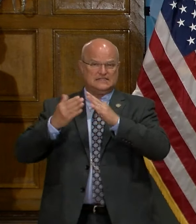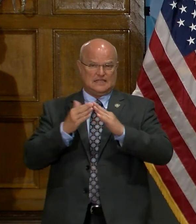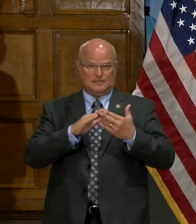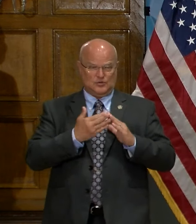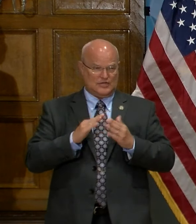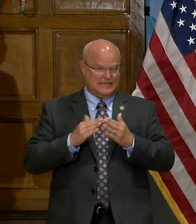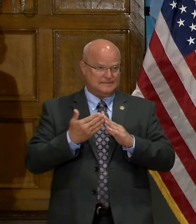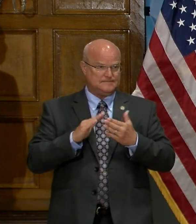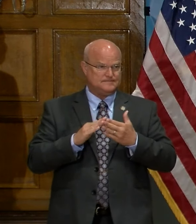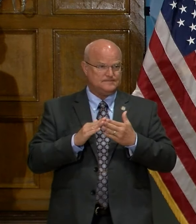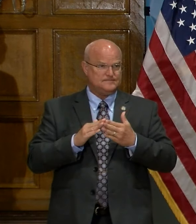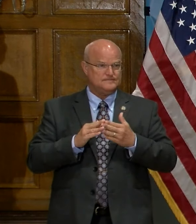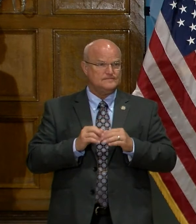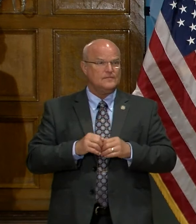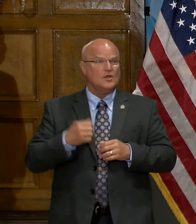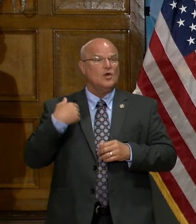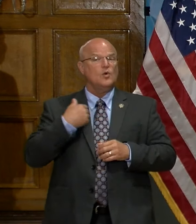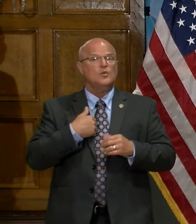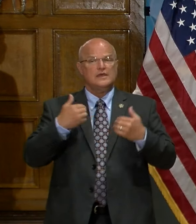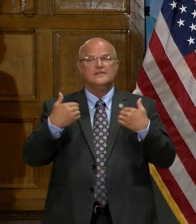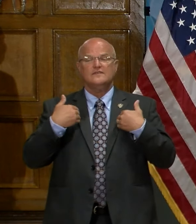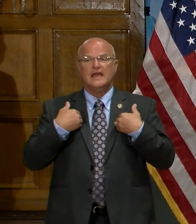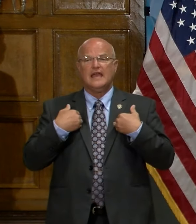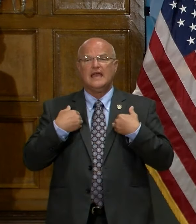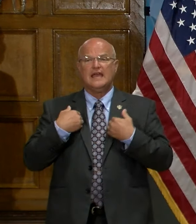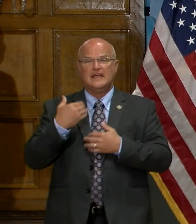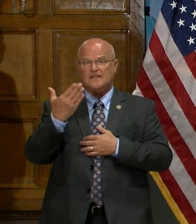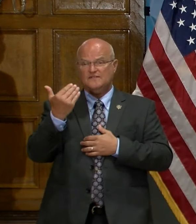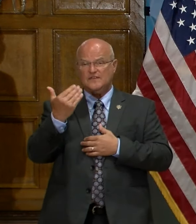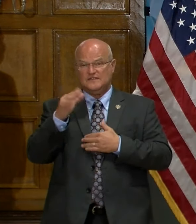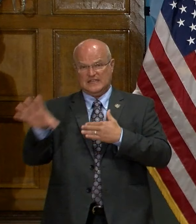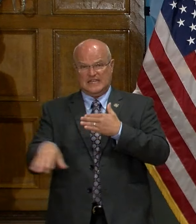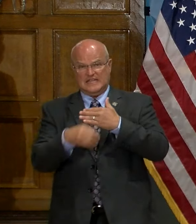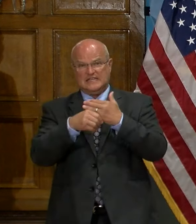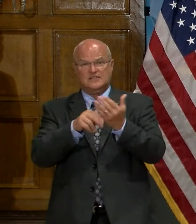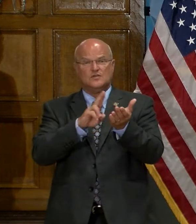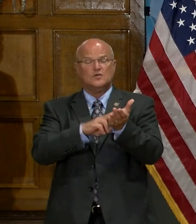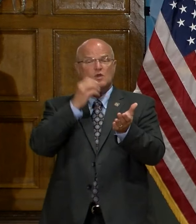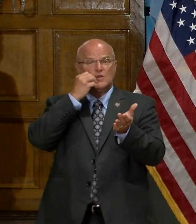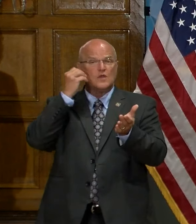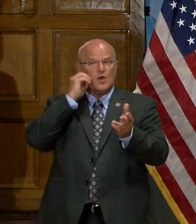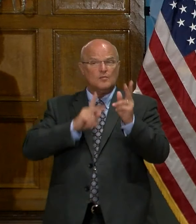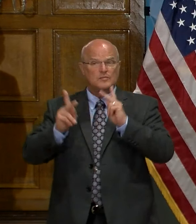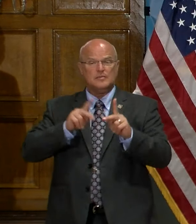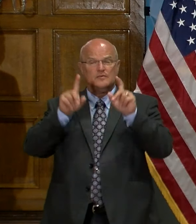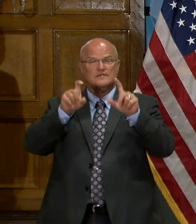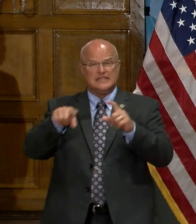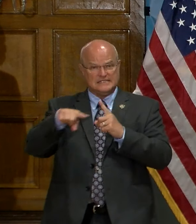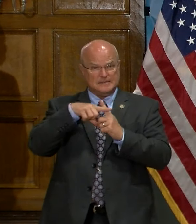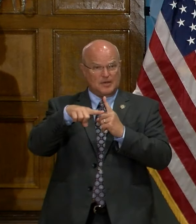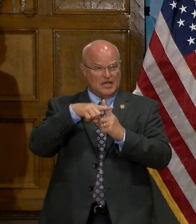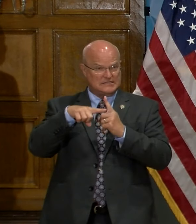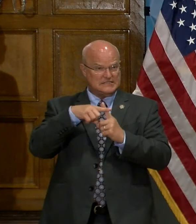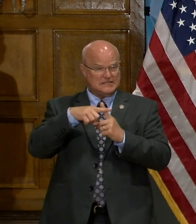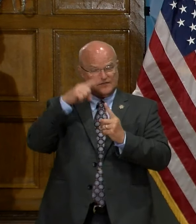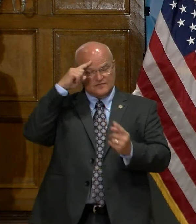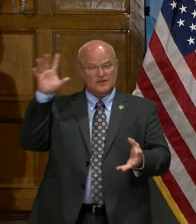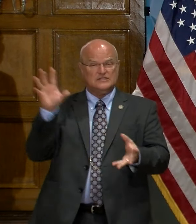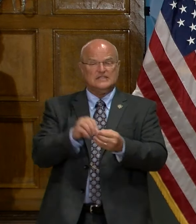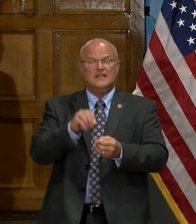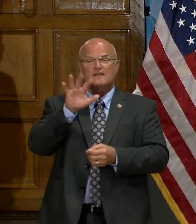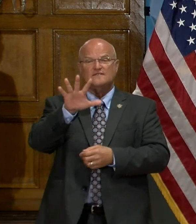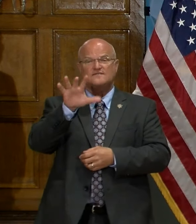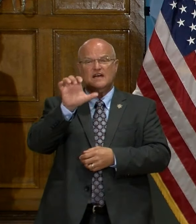the community. We have had 15 additional nursing home residents who have tested positive for a